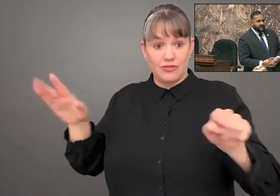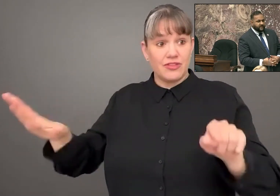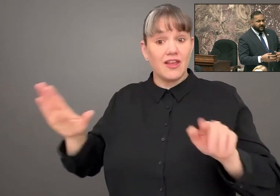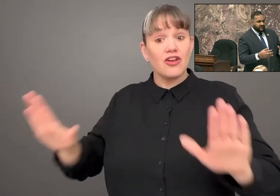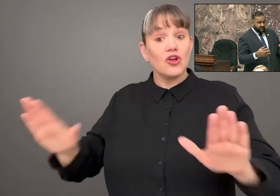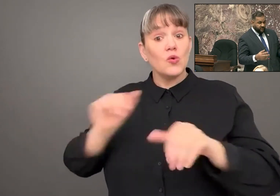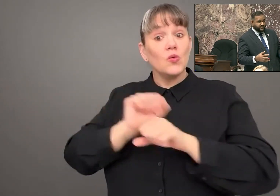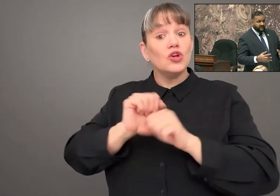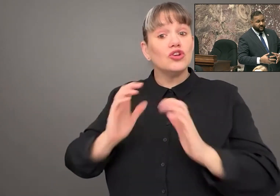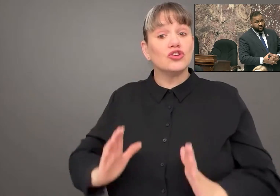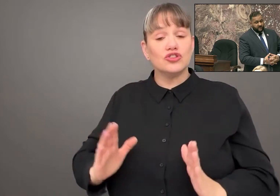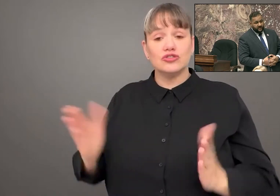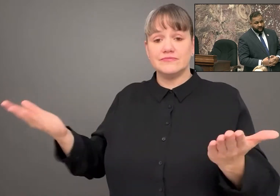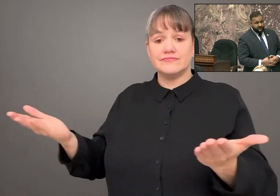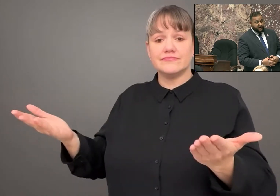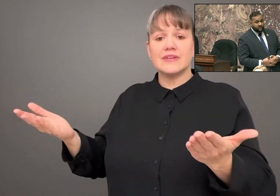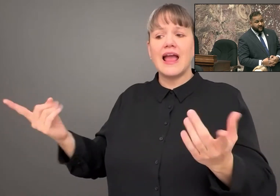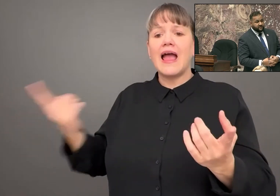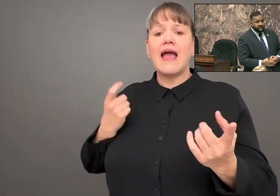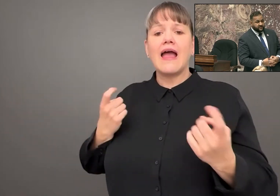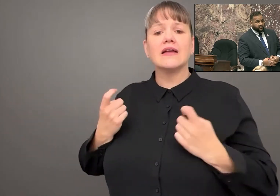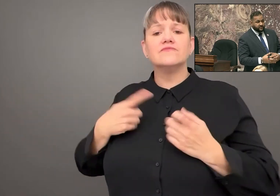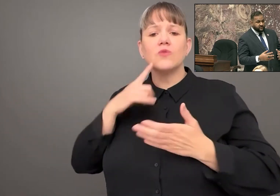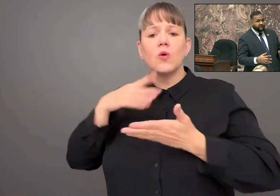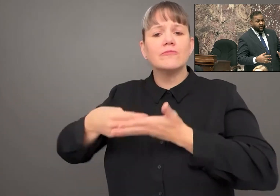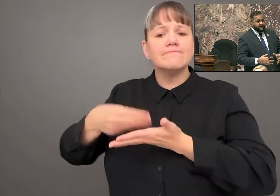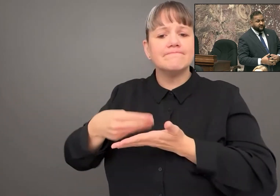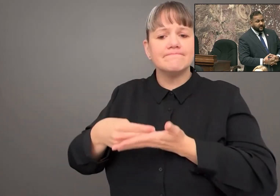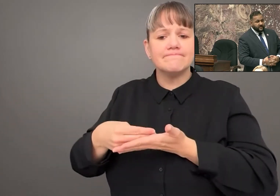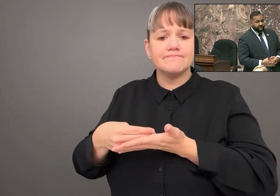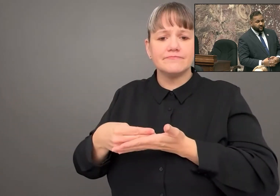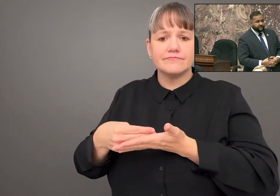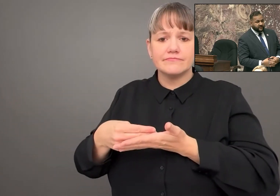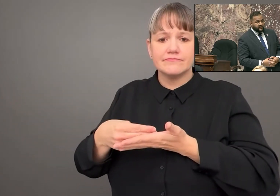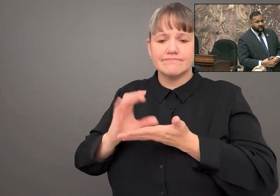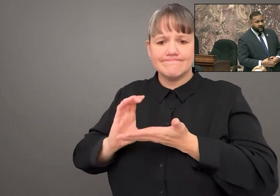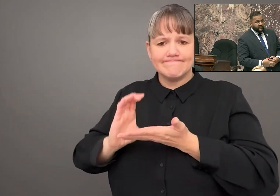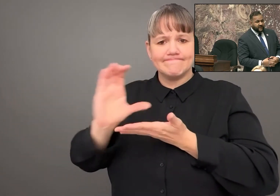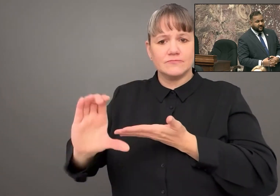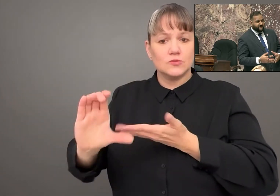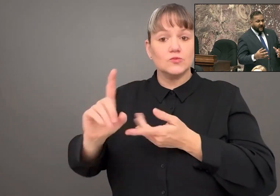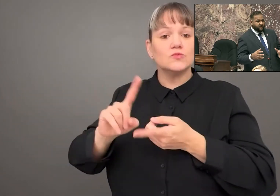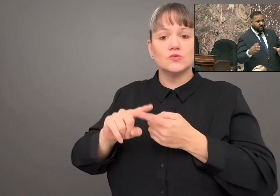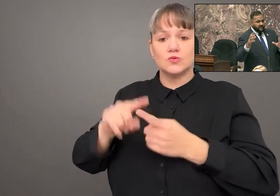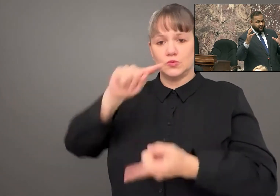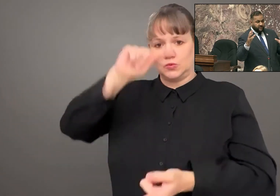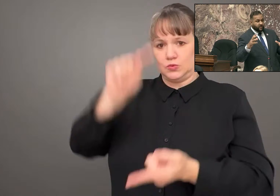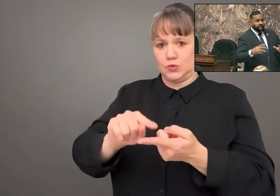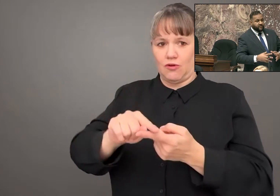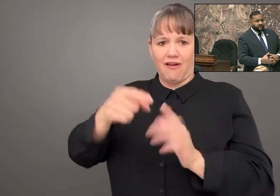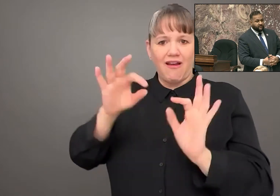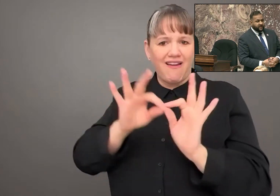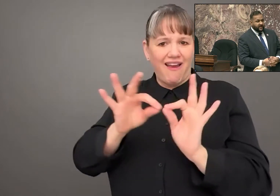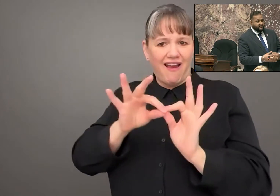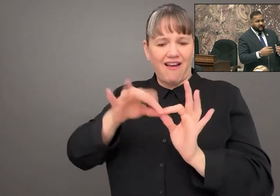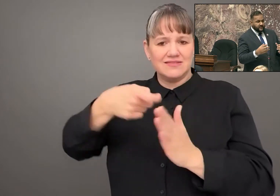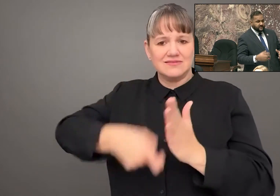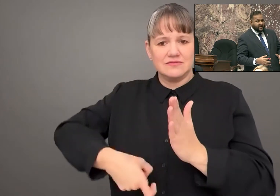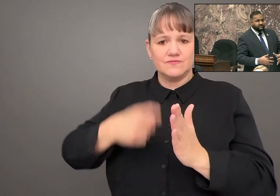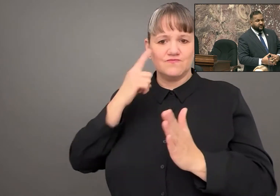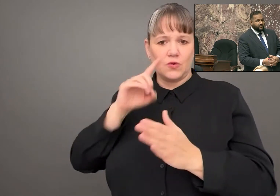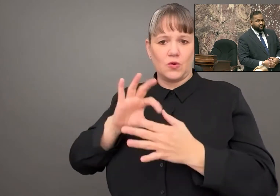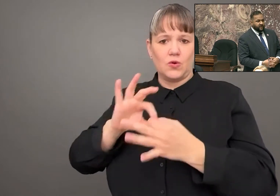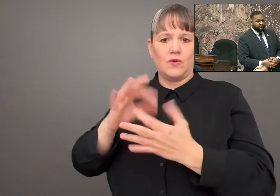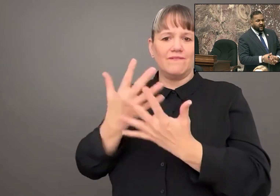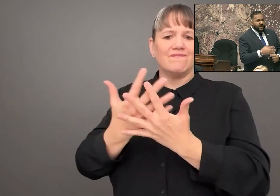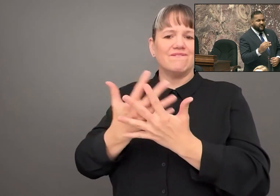blending that it looks at finding ways to be able to reduce costs associated with getting fibre from the northern parts of Mackenzie